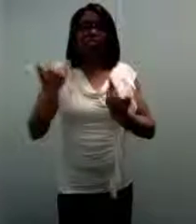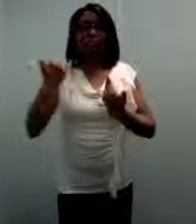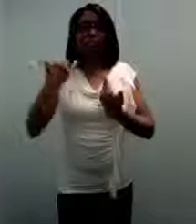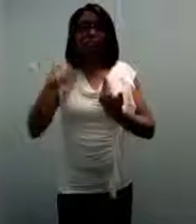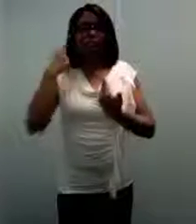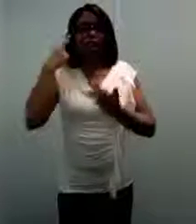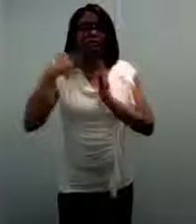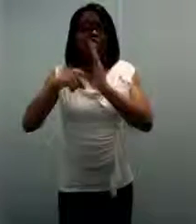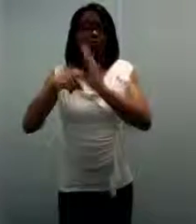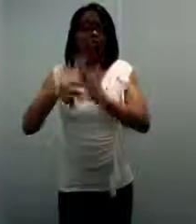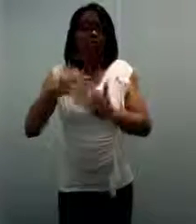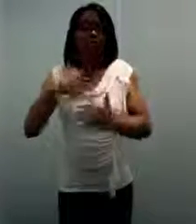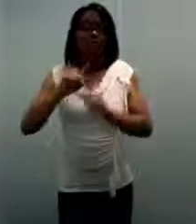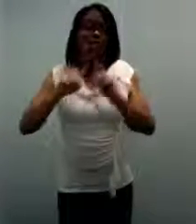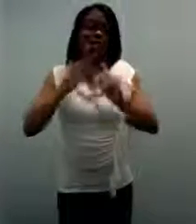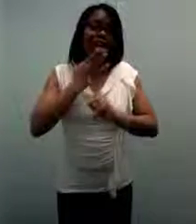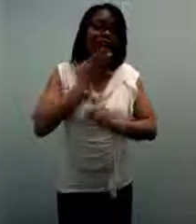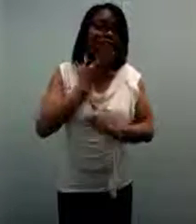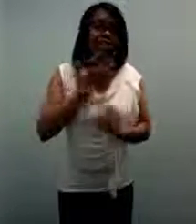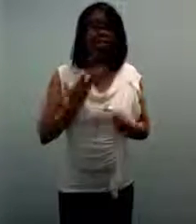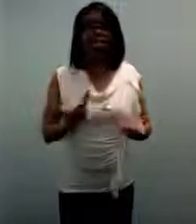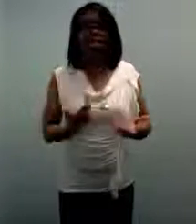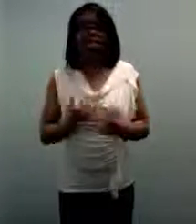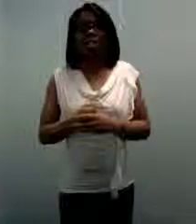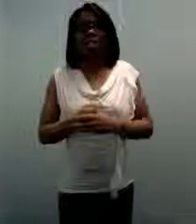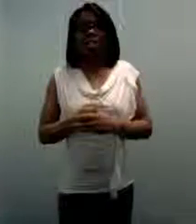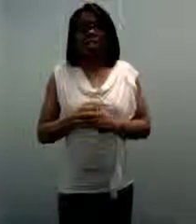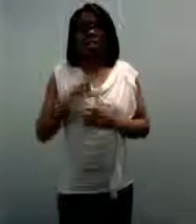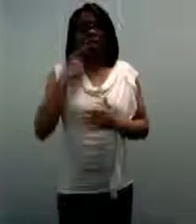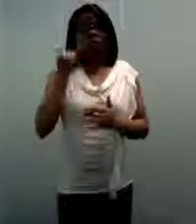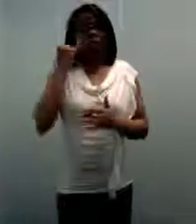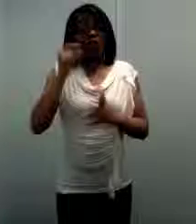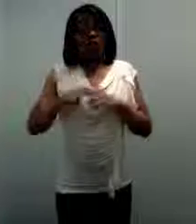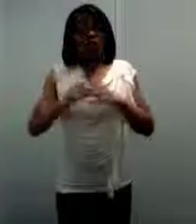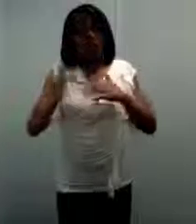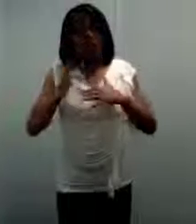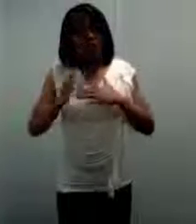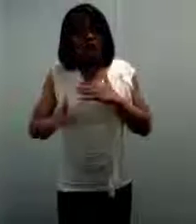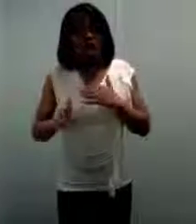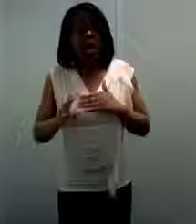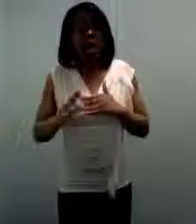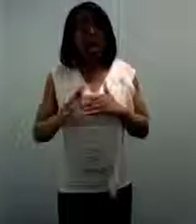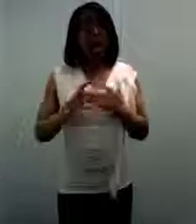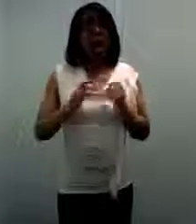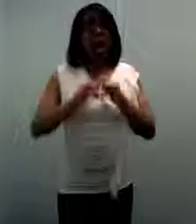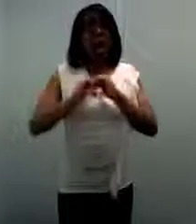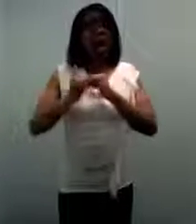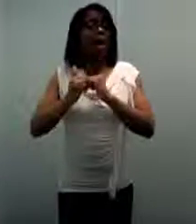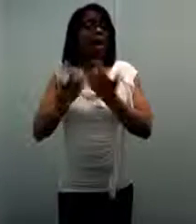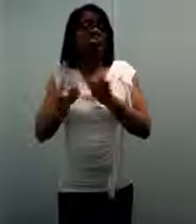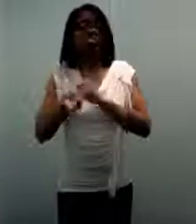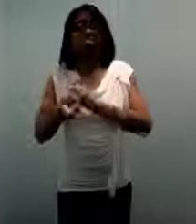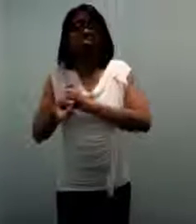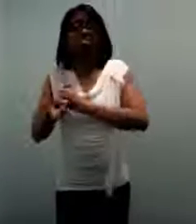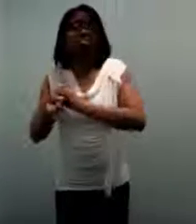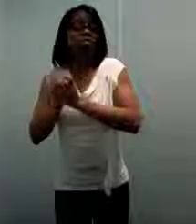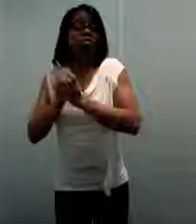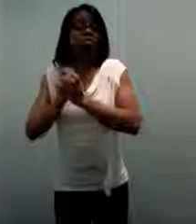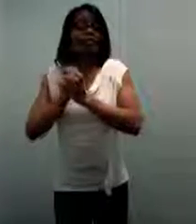You can see that this is a very early step into limits and differential calculus and what happens when you take things to an extreme and very small